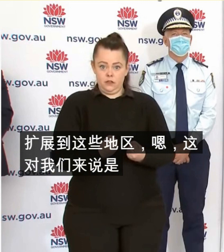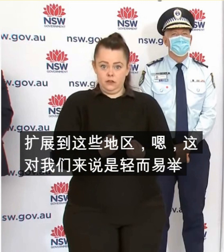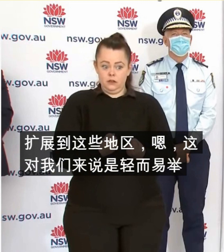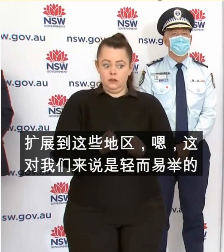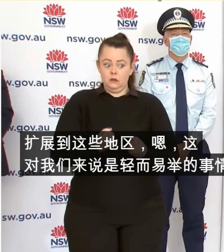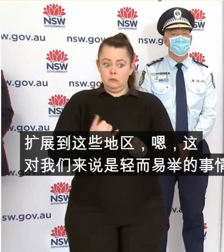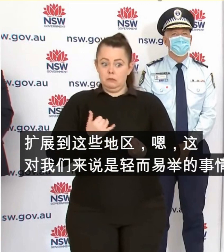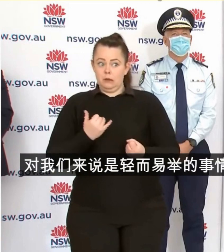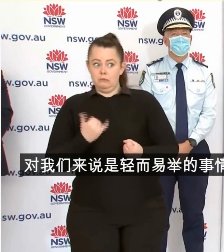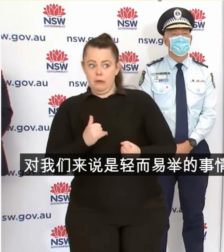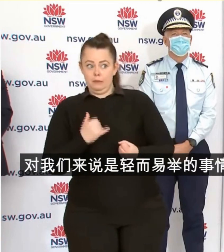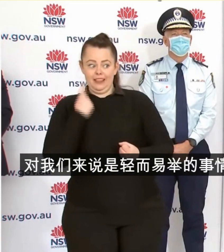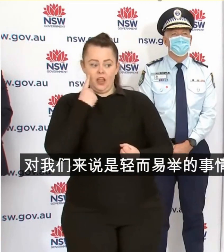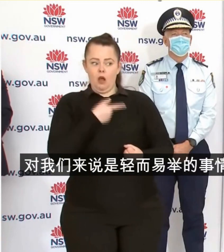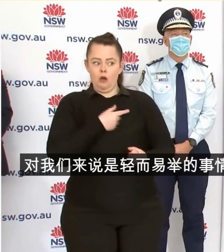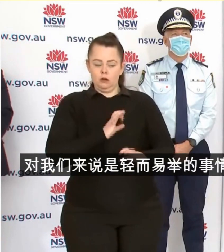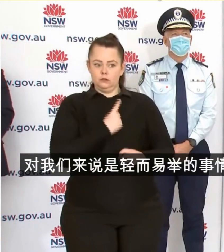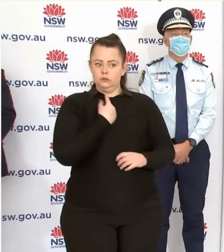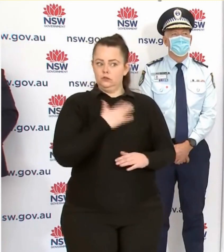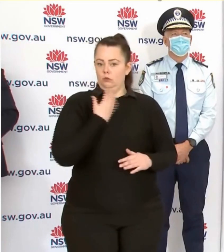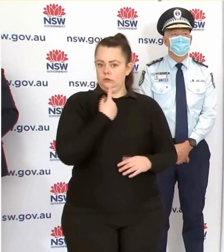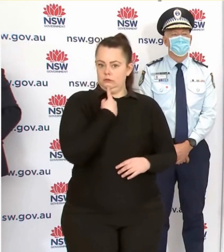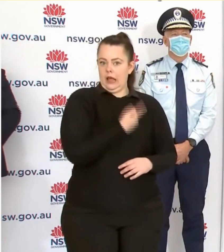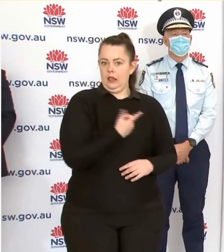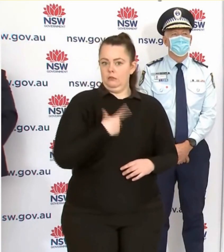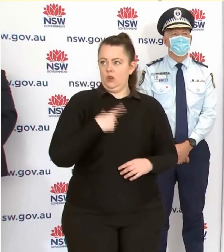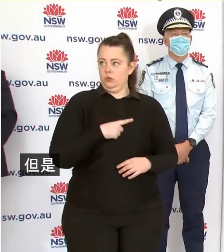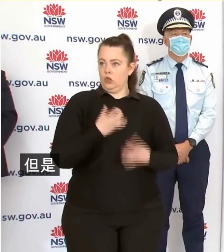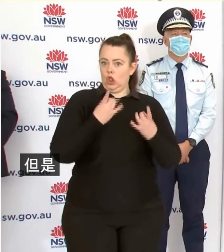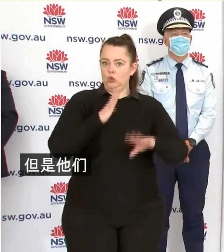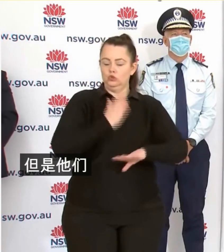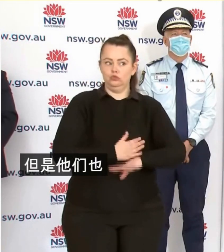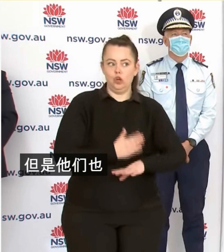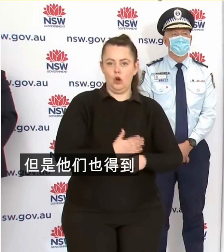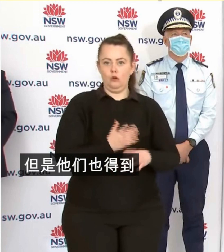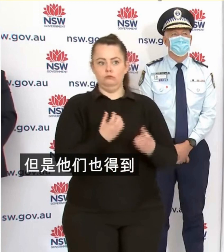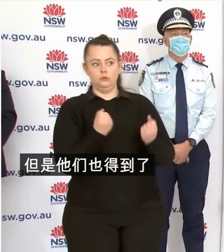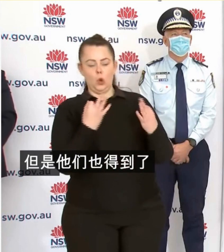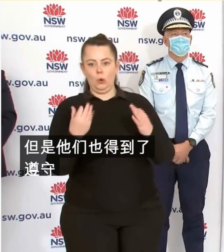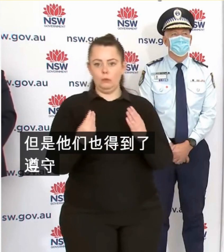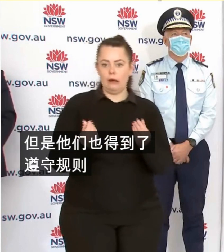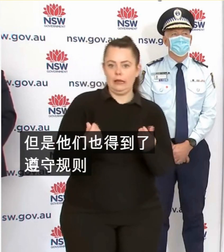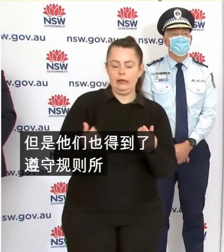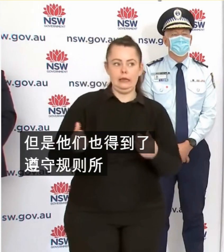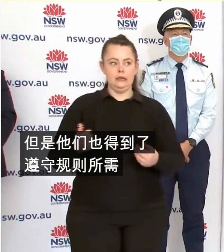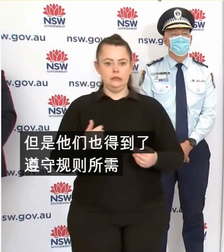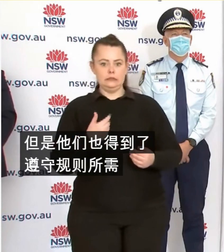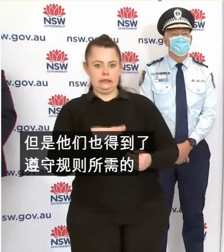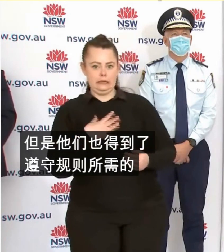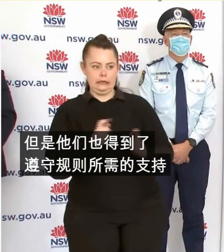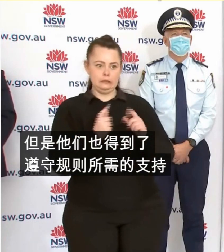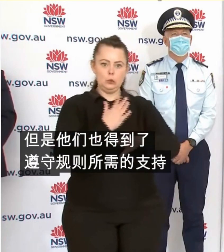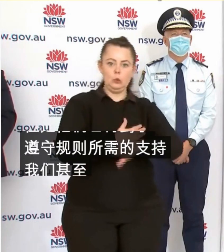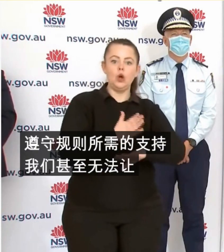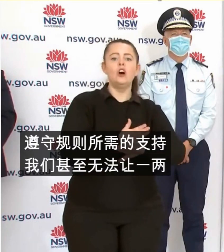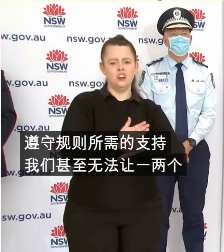That's a no-brainer for us. We're throwing everything at making sure people have the support they need to get through this, but also they have the support they need to follow the